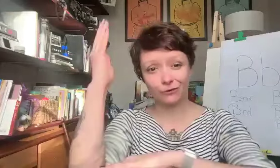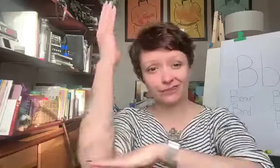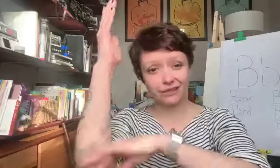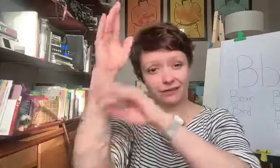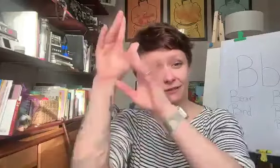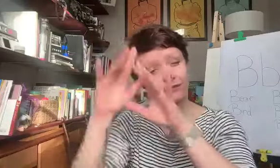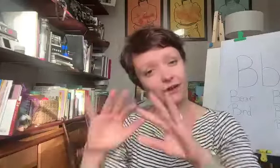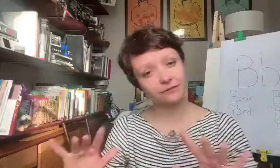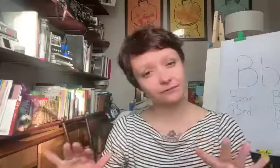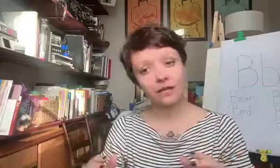pretty sign.